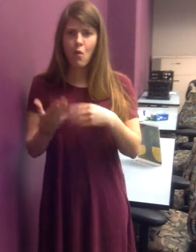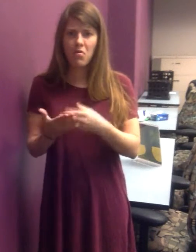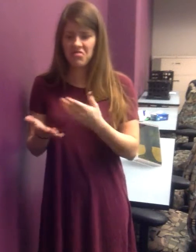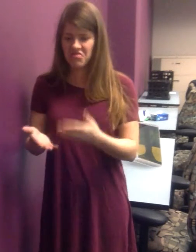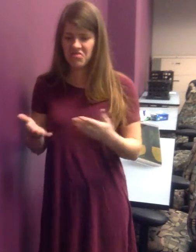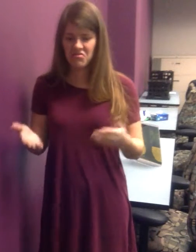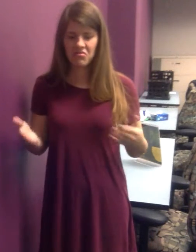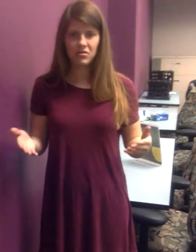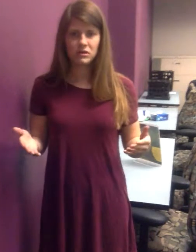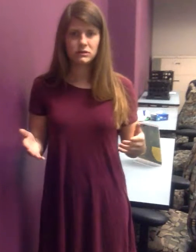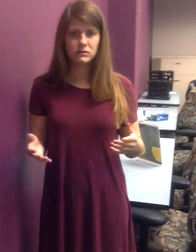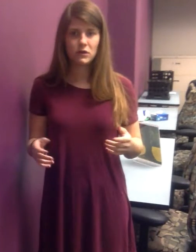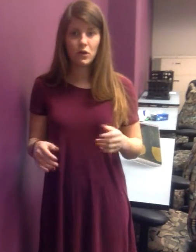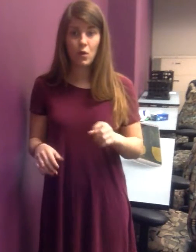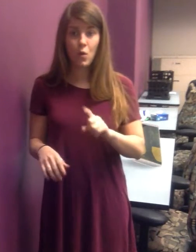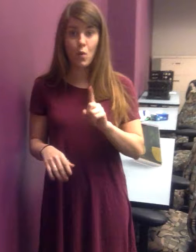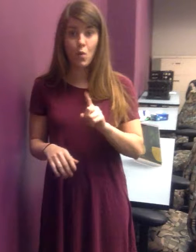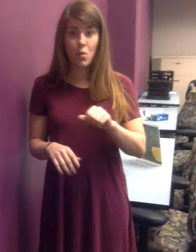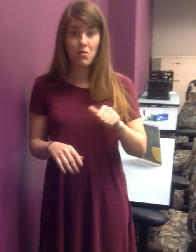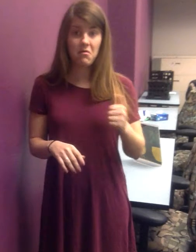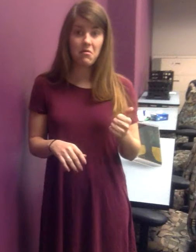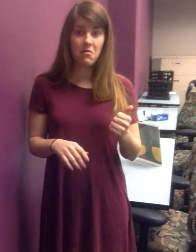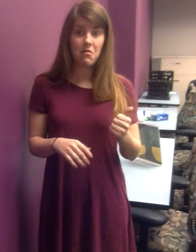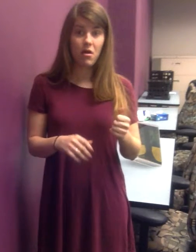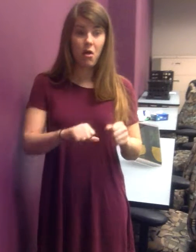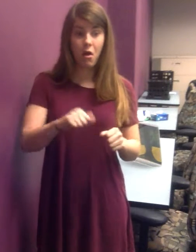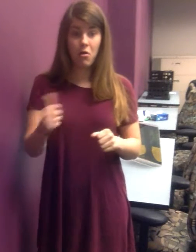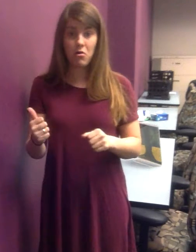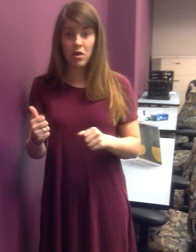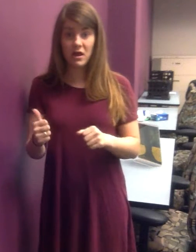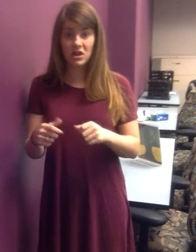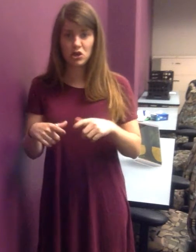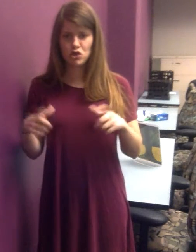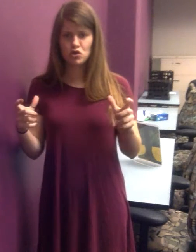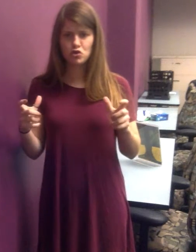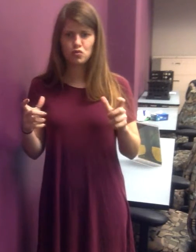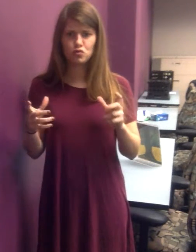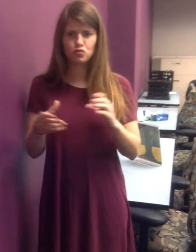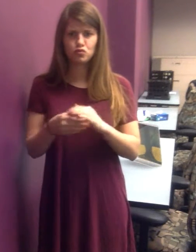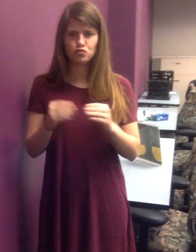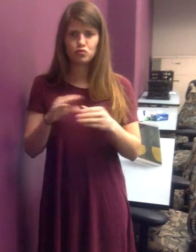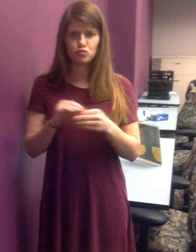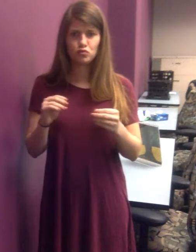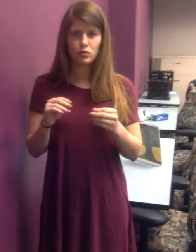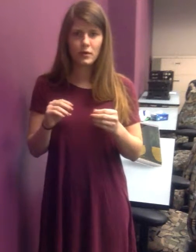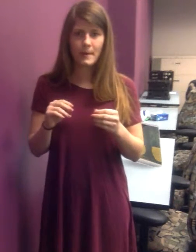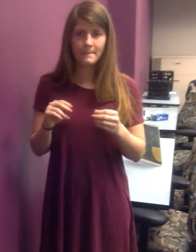all of the resources of the other side of the debate, this is a David versus Goliath story. You're doing pretty well. There are holdouts among the